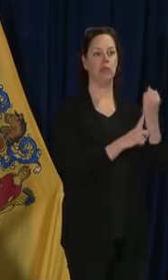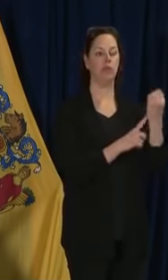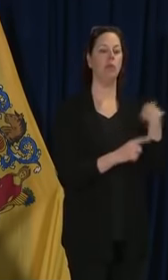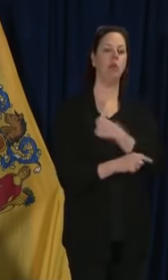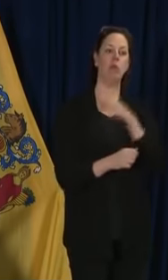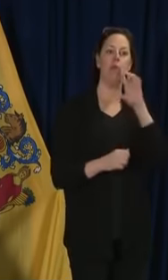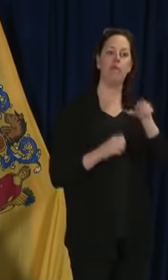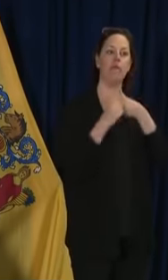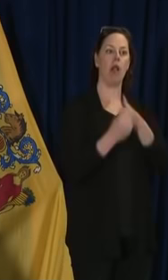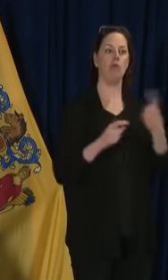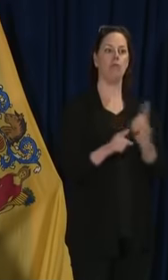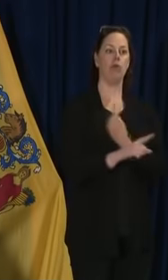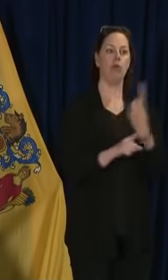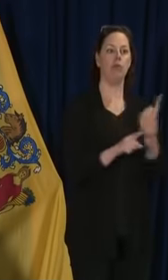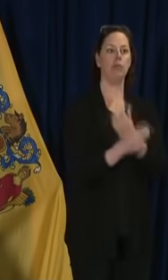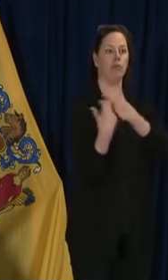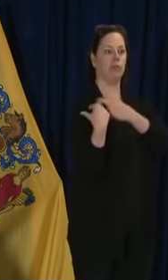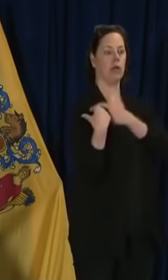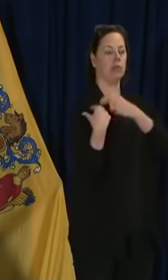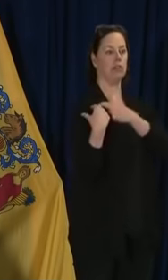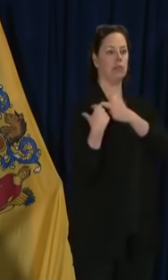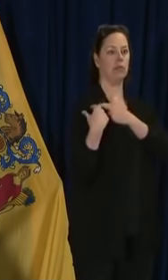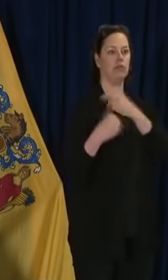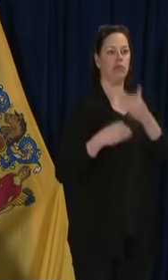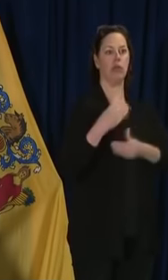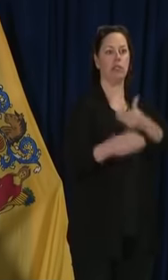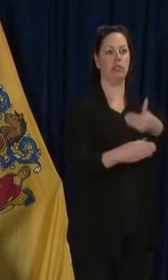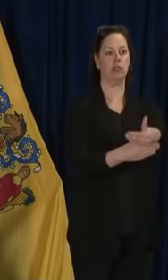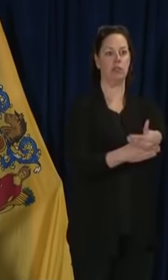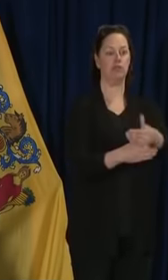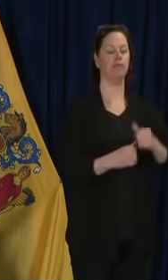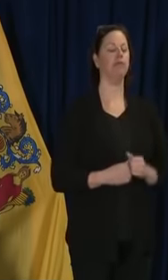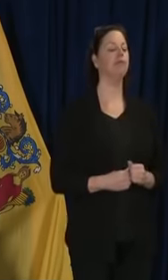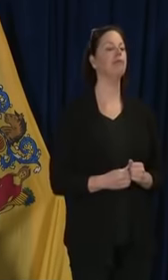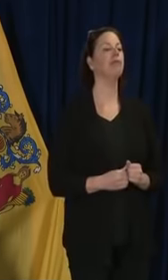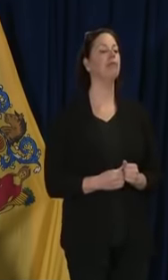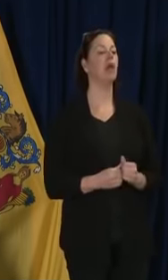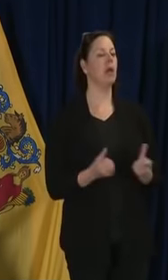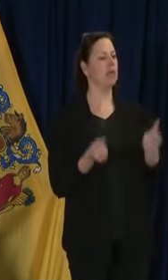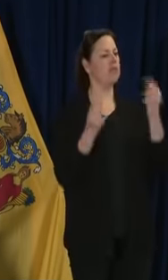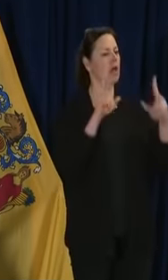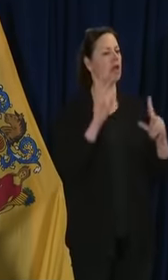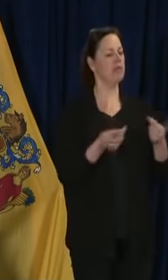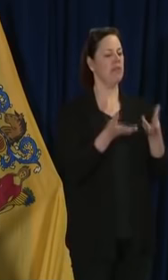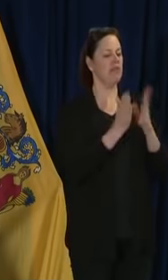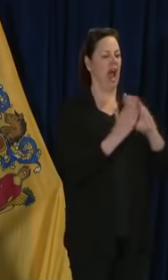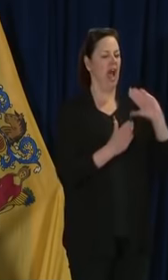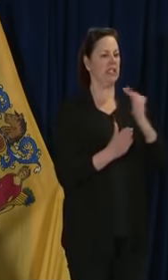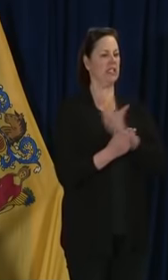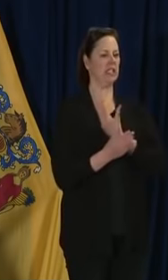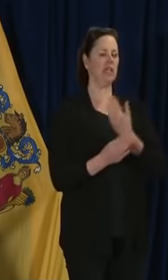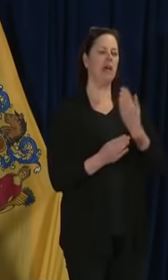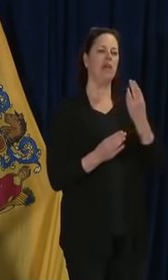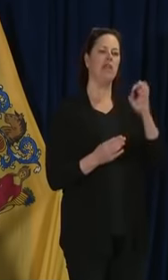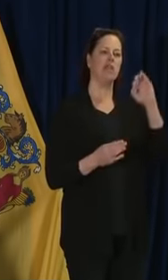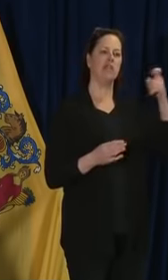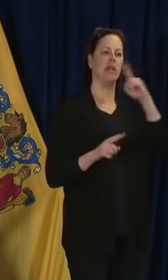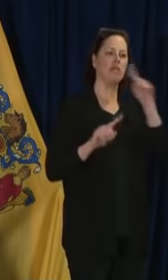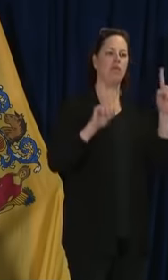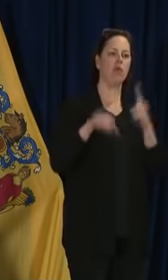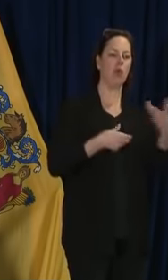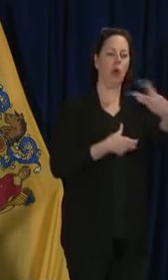way, the responsible way. The directive, and many have asked us about this, covers all public,